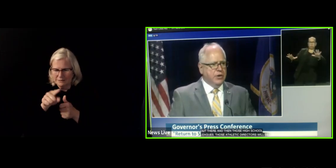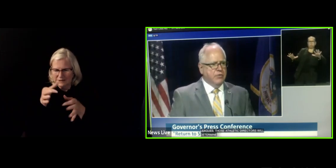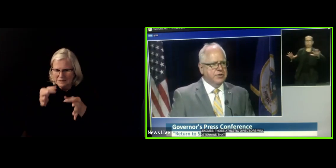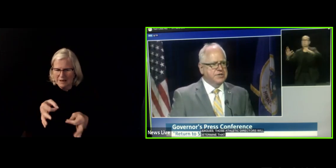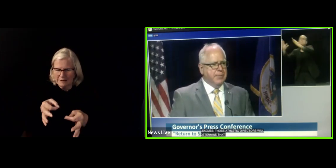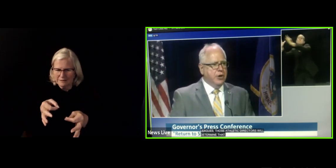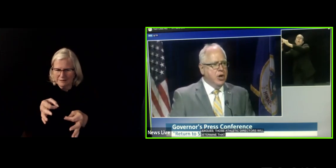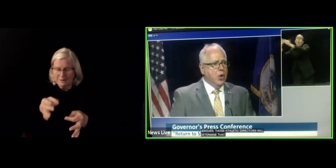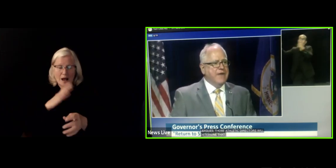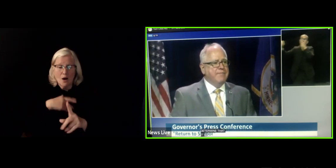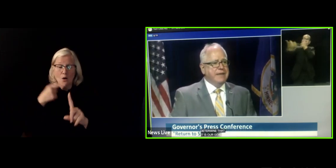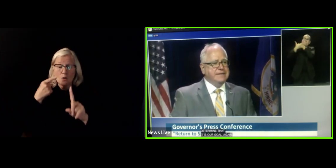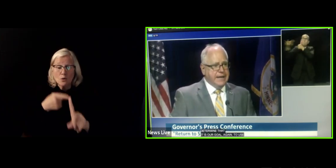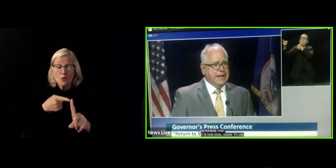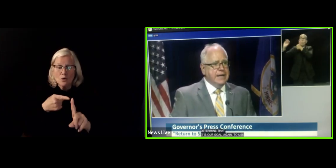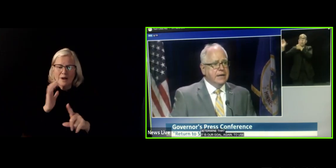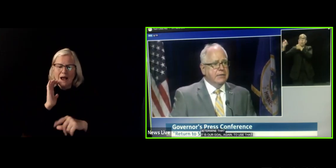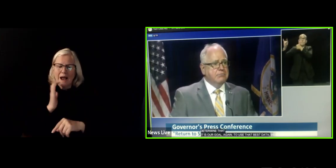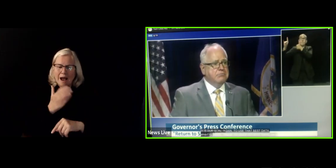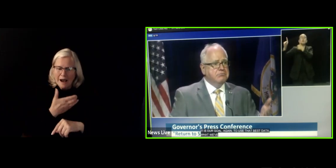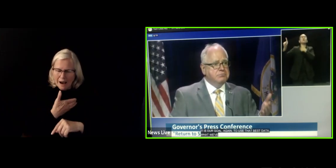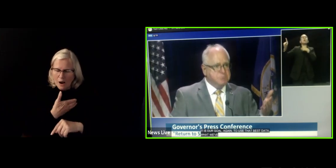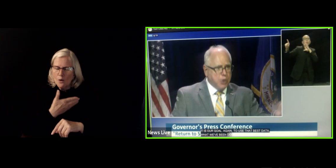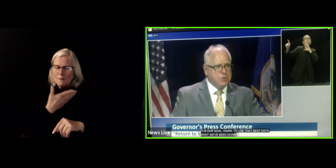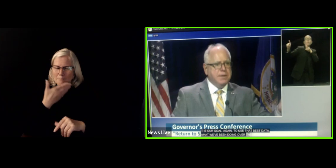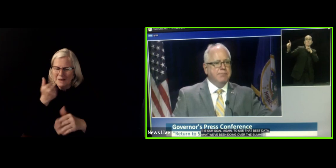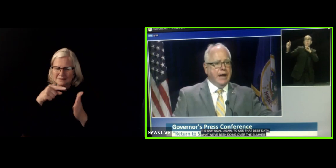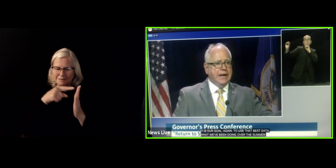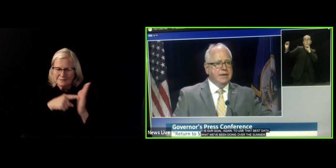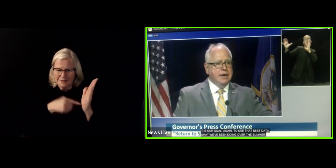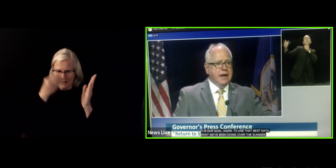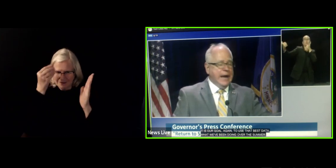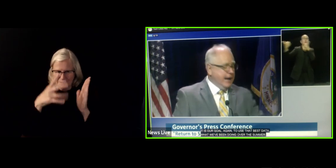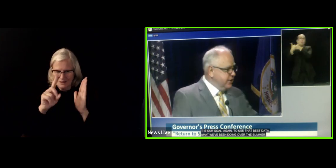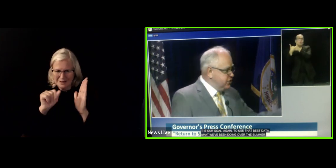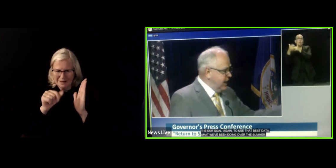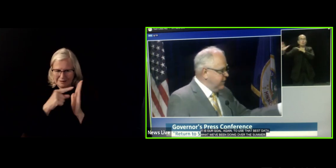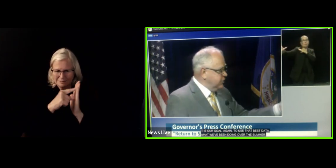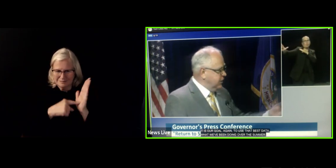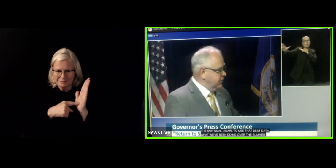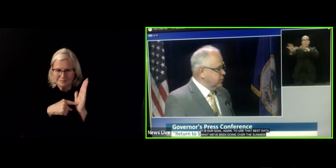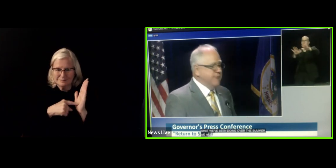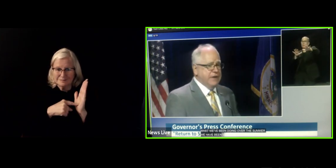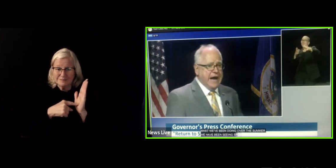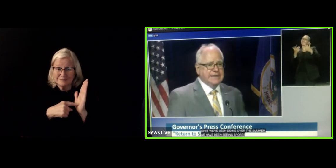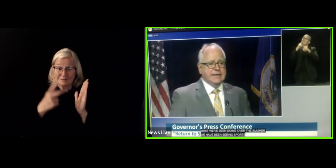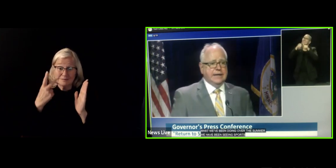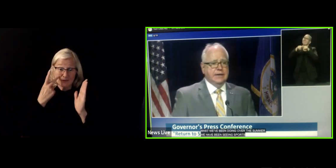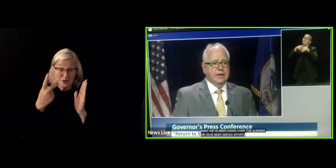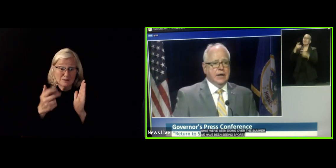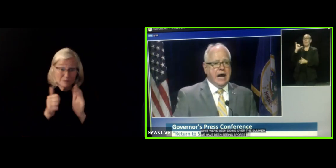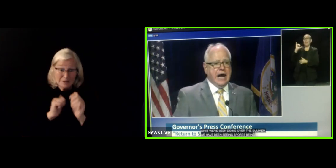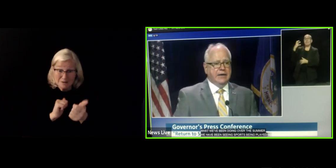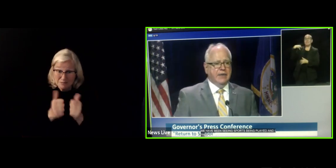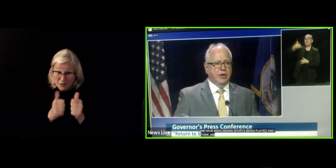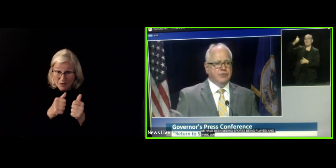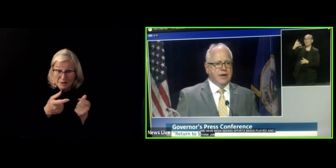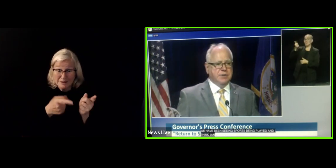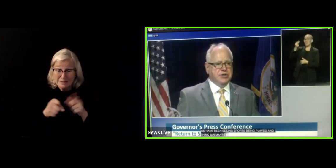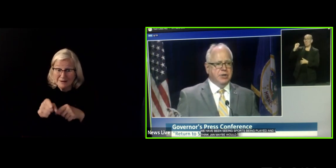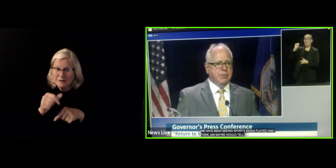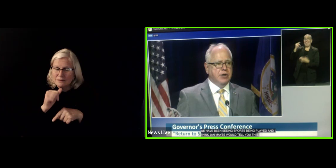doing over this summer. We have been seeing sports being played, and I think Jan maybe would tell you we have not seen a high level